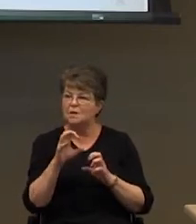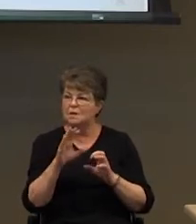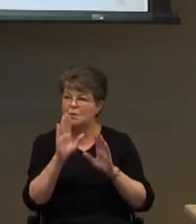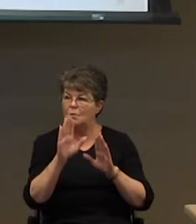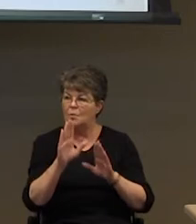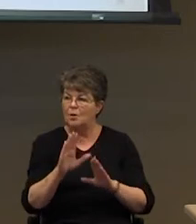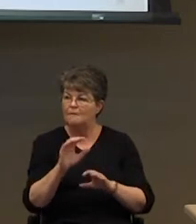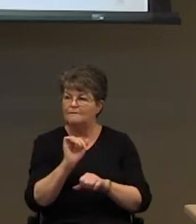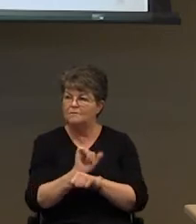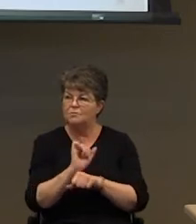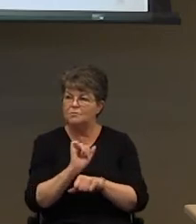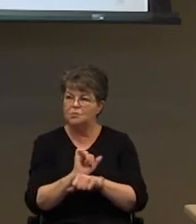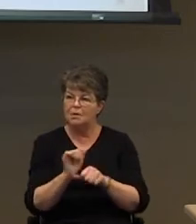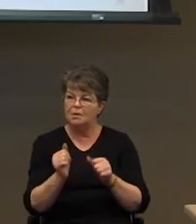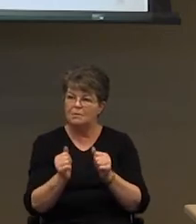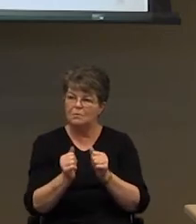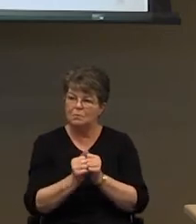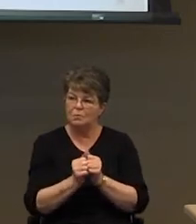job